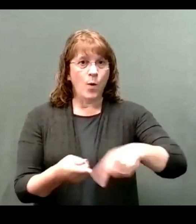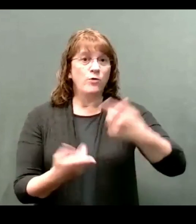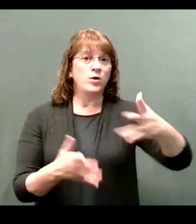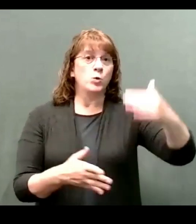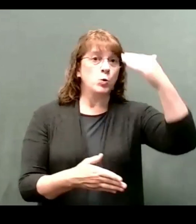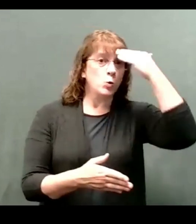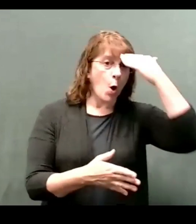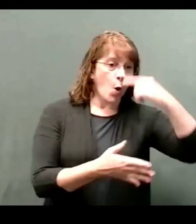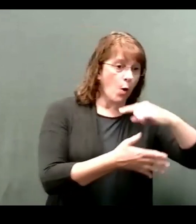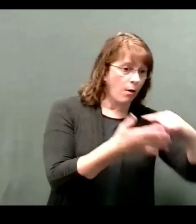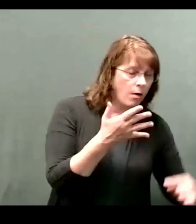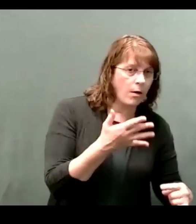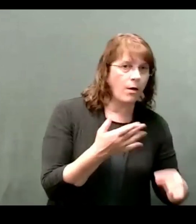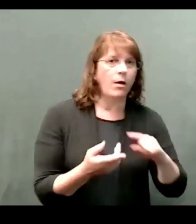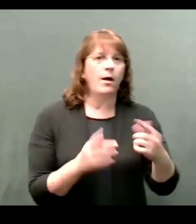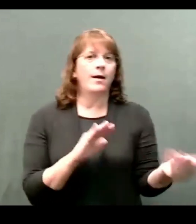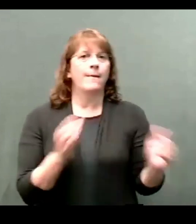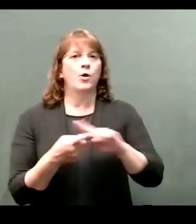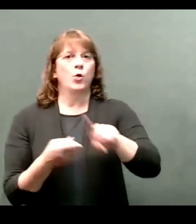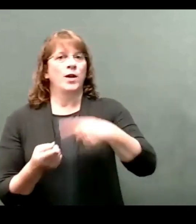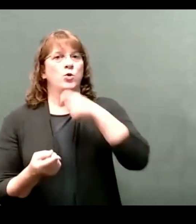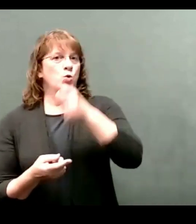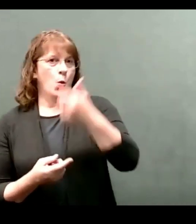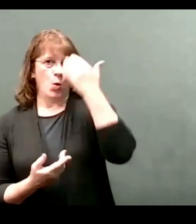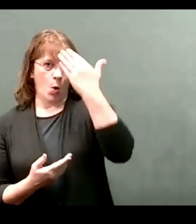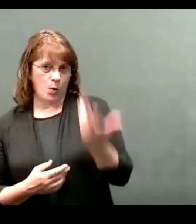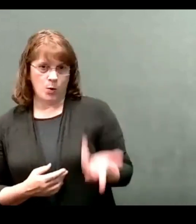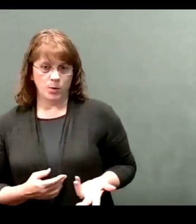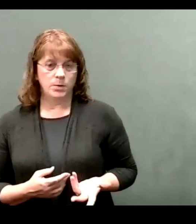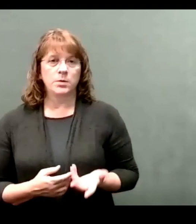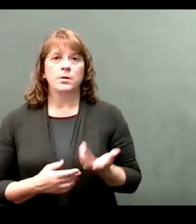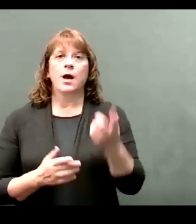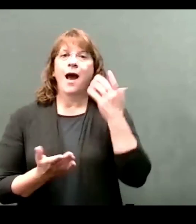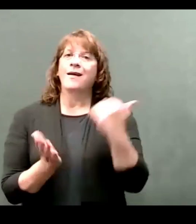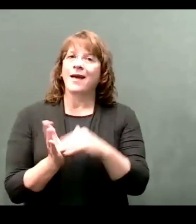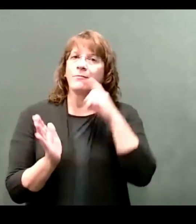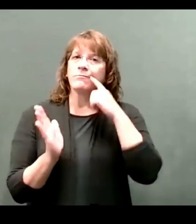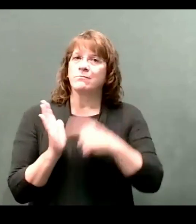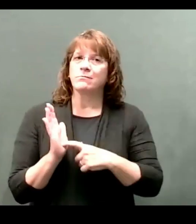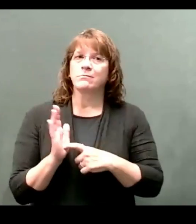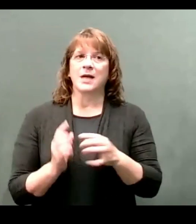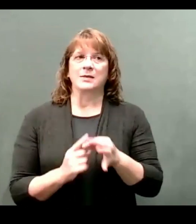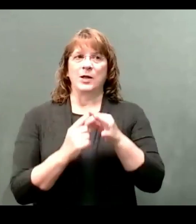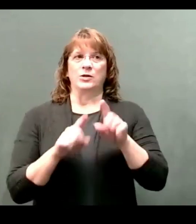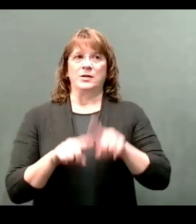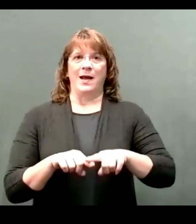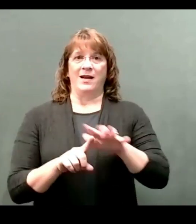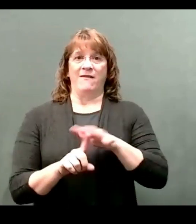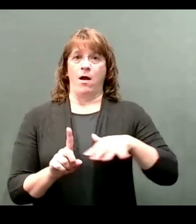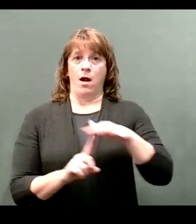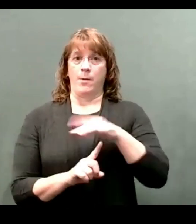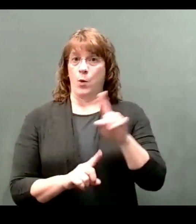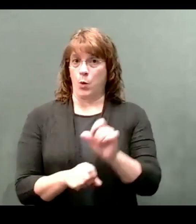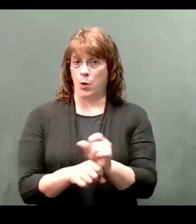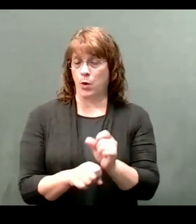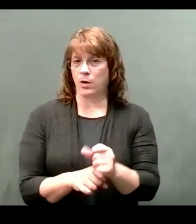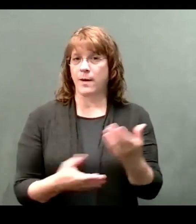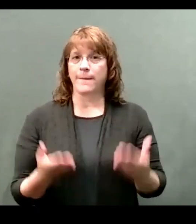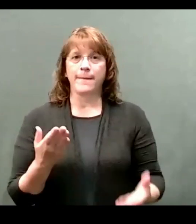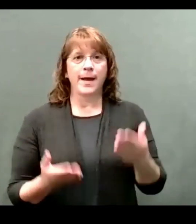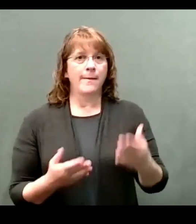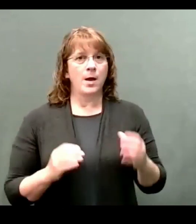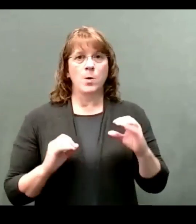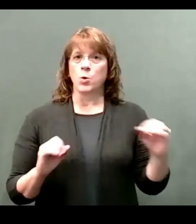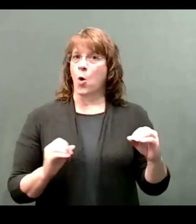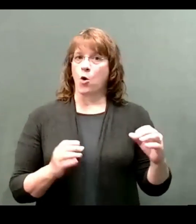these kinds of things versus when you don't. And again, recognizing that, especially depending on the environment that you work in, you may not